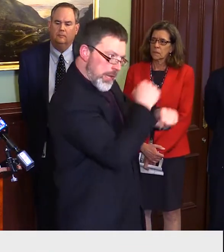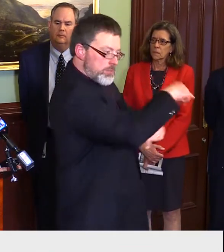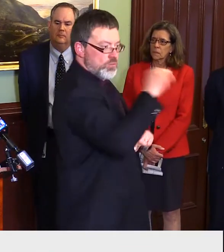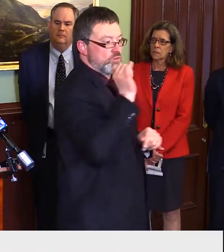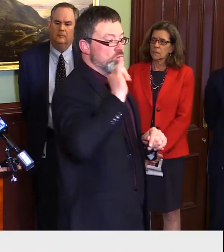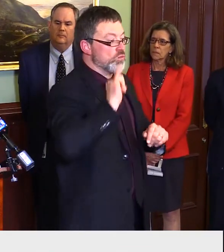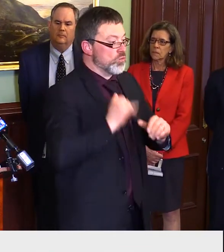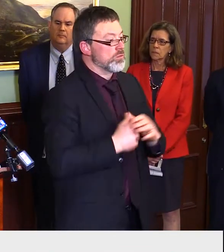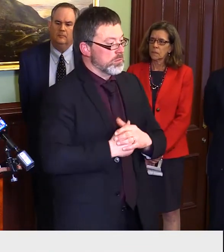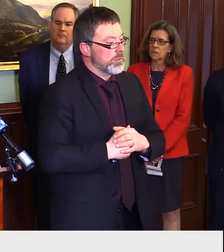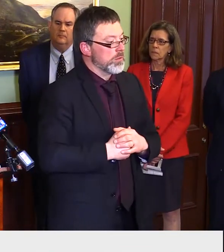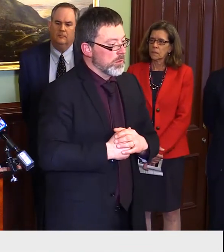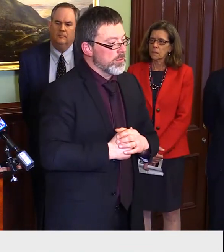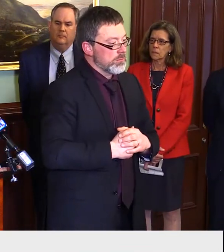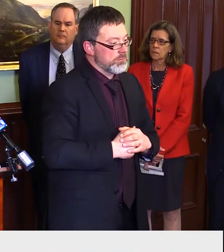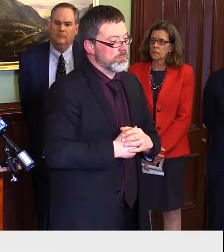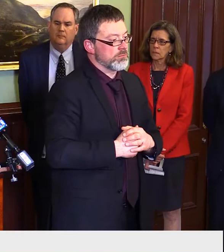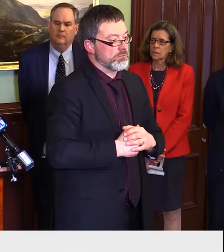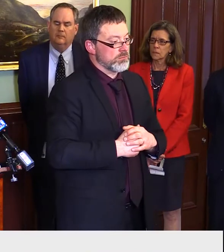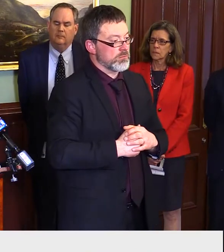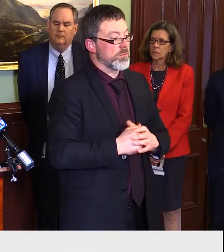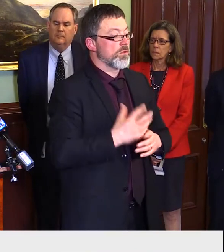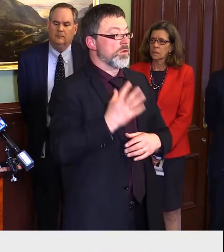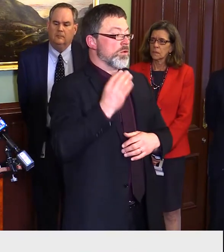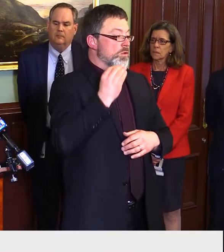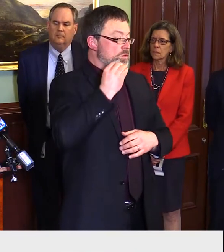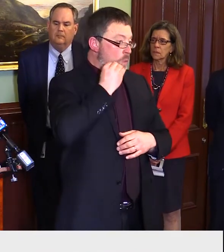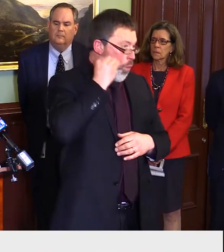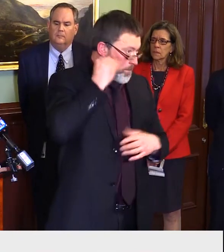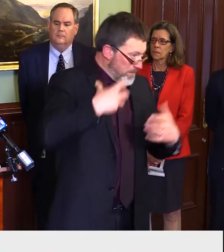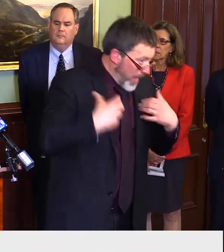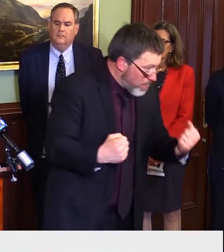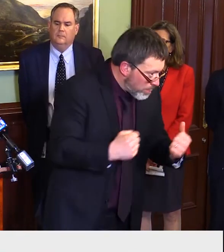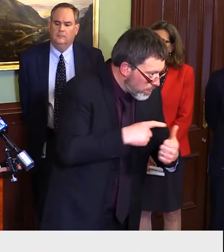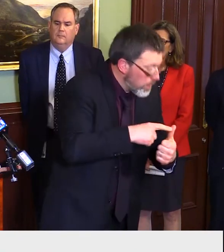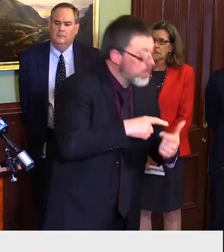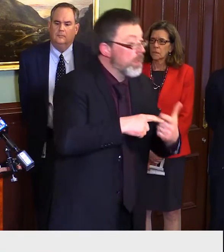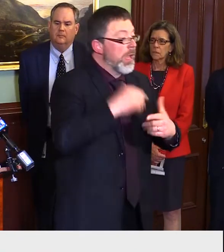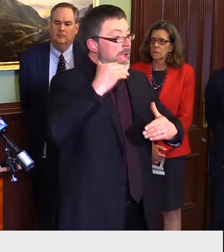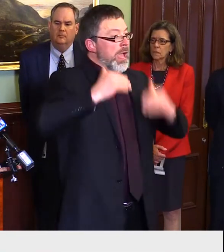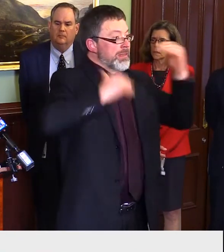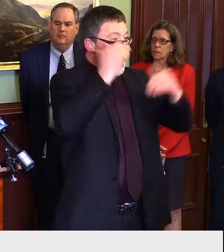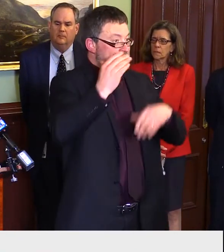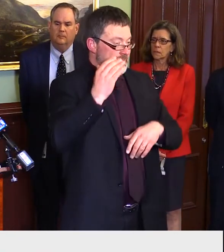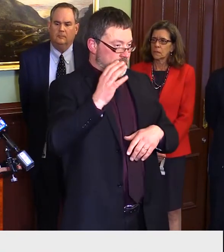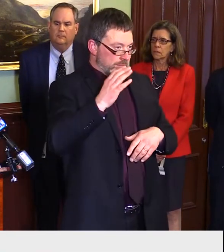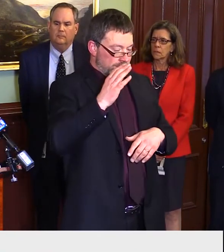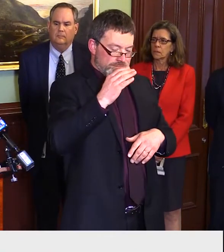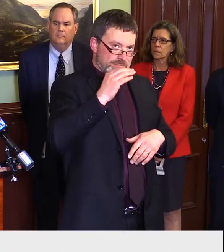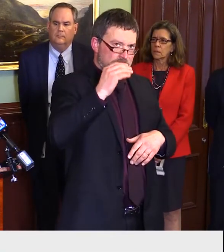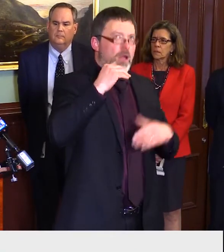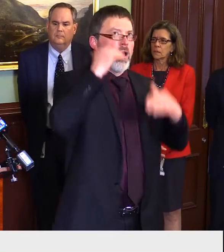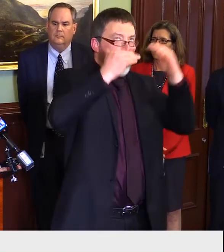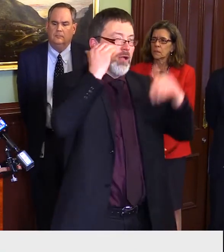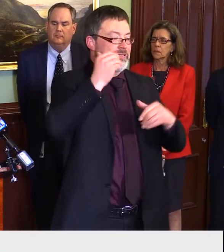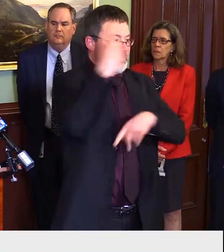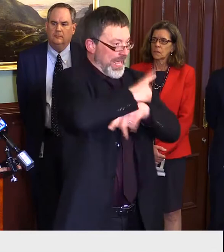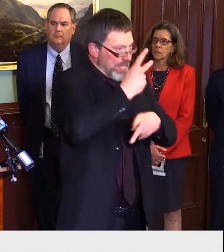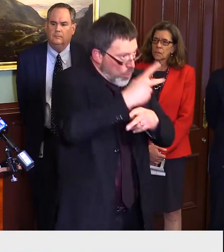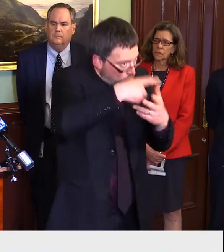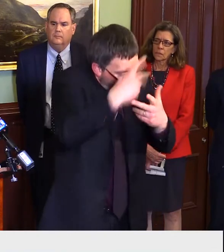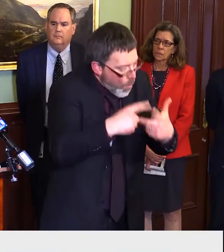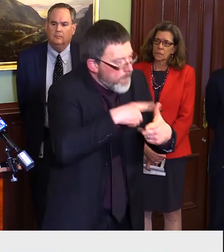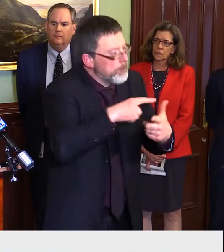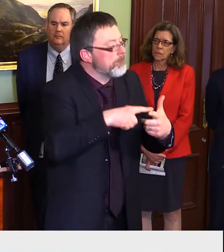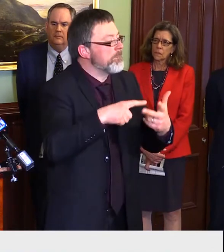agencies, adult day programs, senior centers, and meal sites. We are particularly grateful to the health department for all their work and